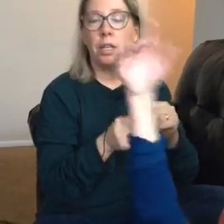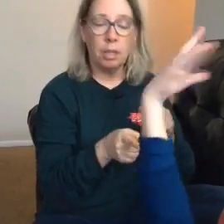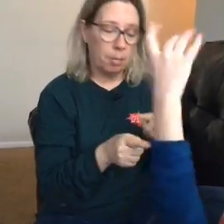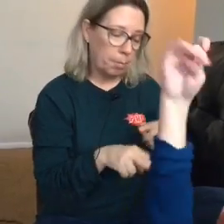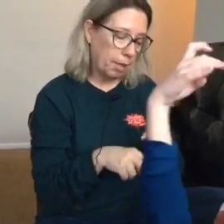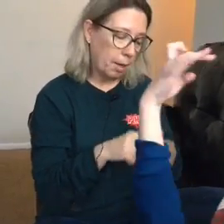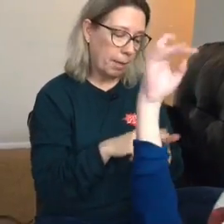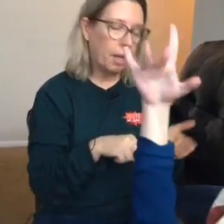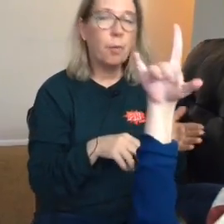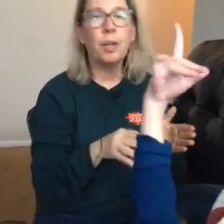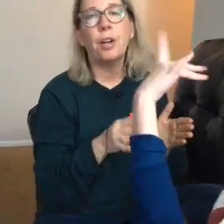him becoming a reader.